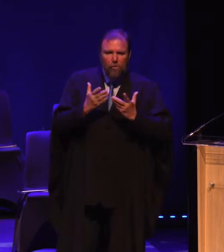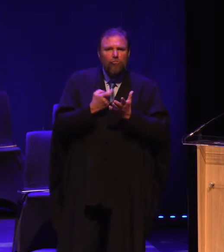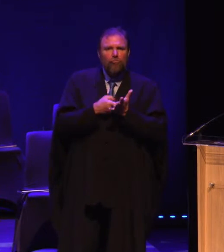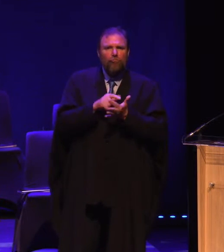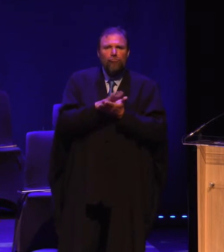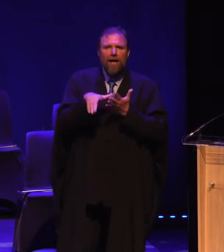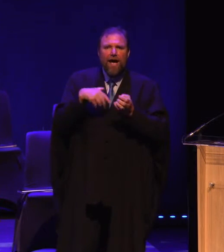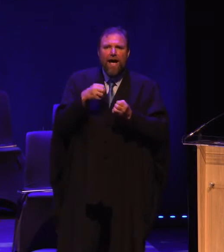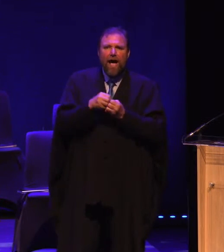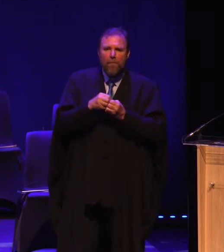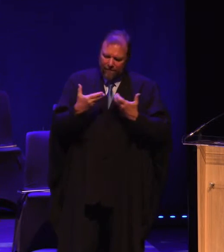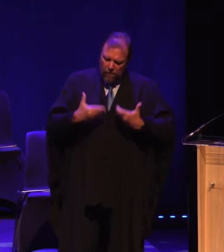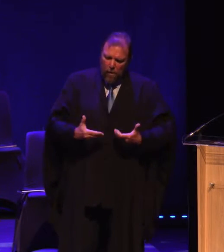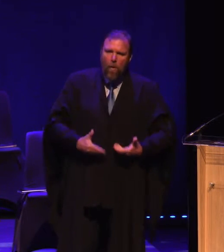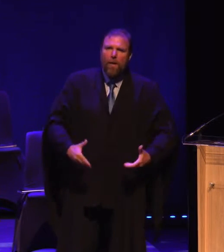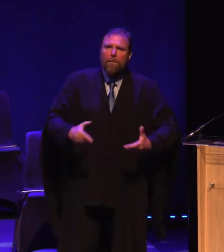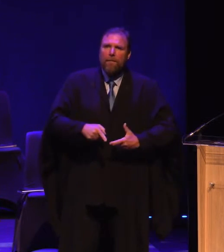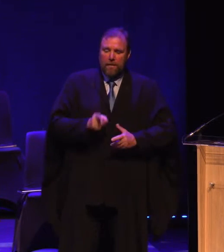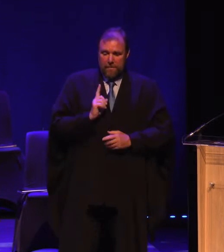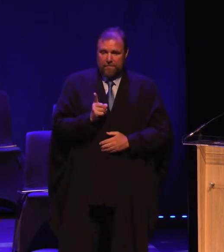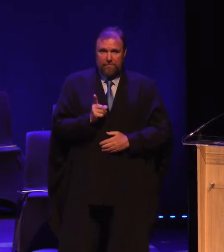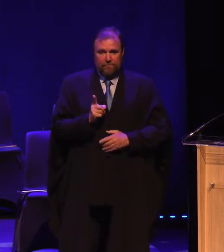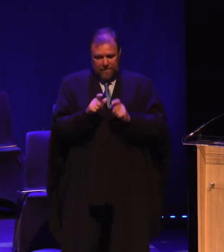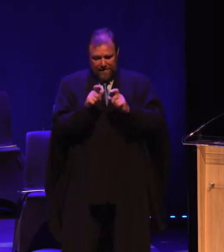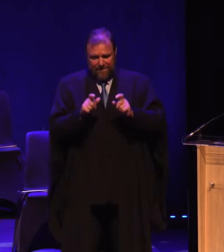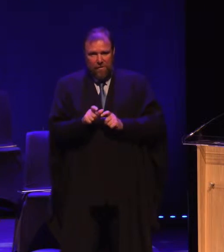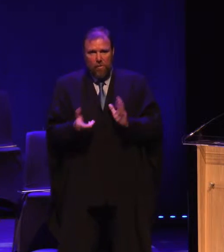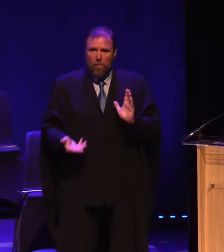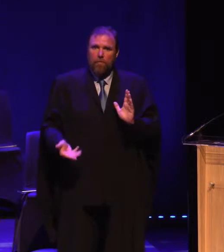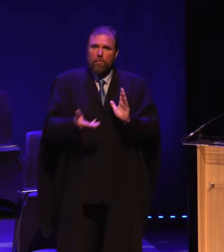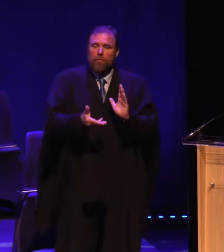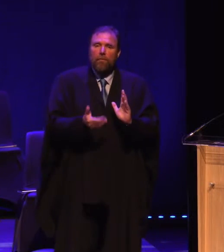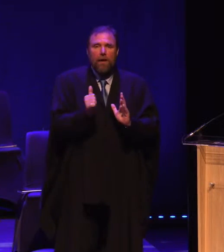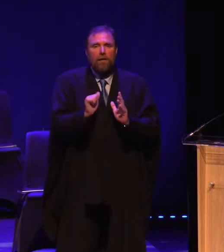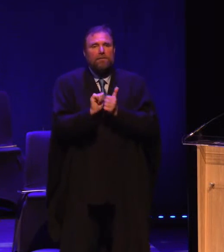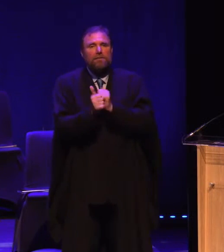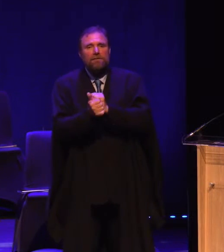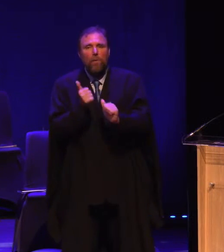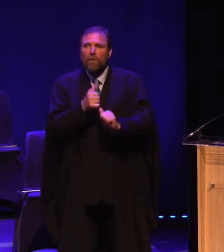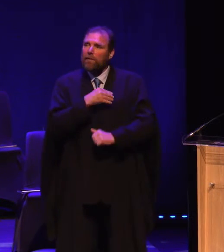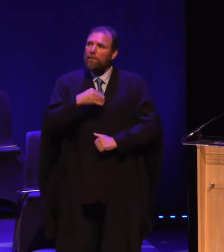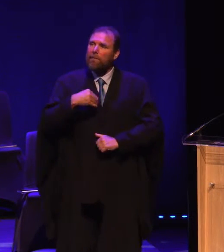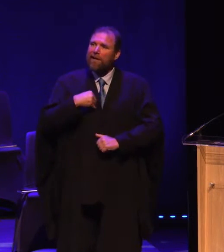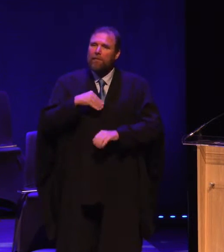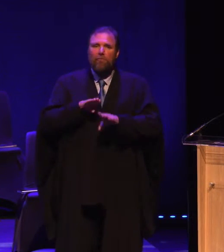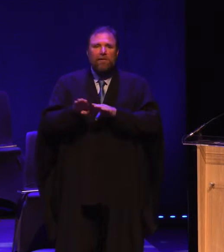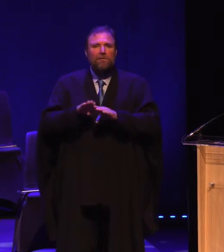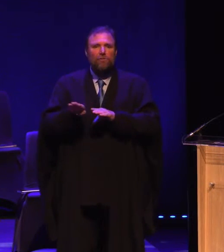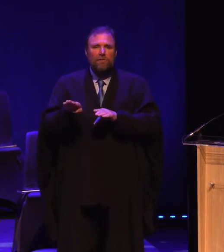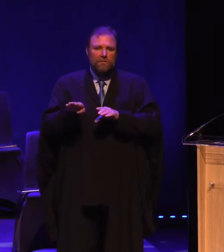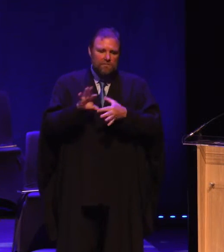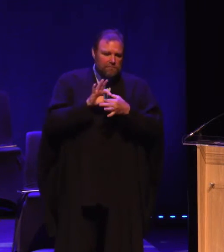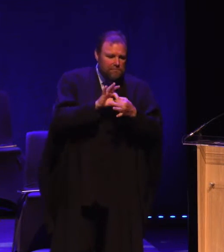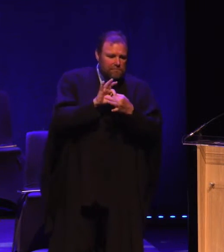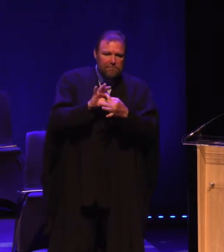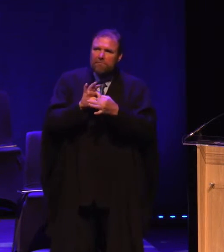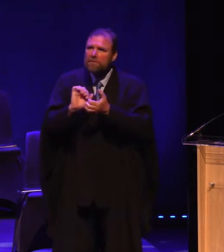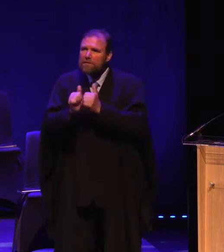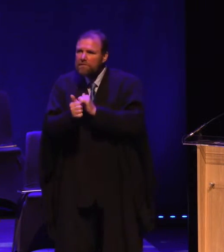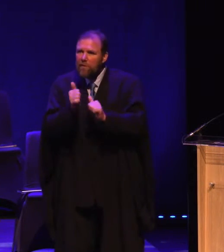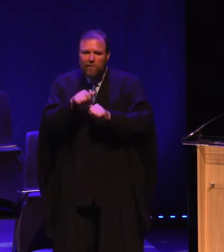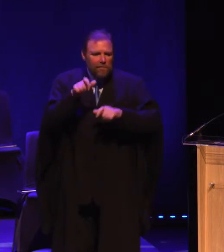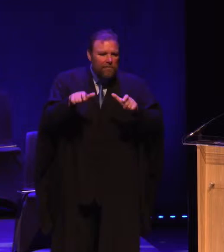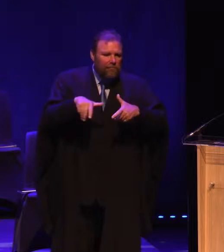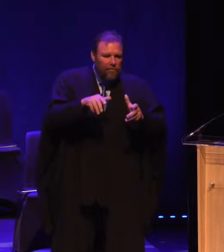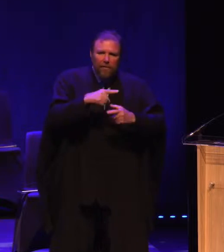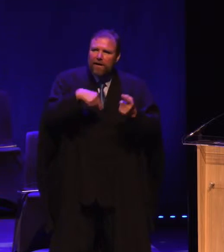injuries, and this framework will significantly enhance how sports medicine practitioners work with injured rugby players and athletes to support them to